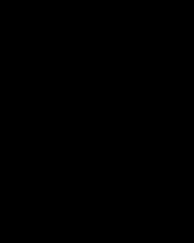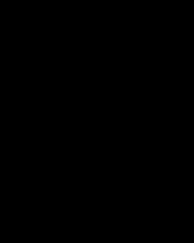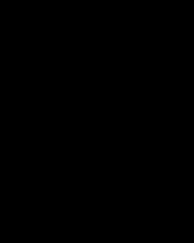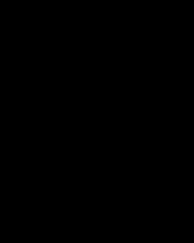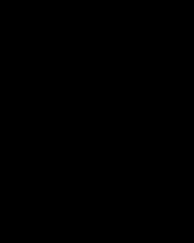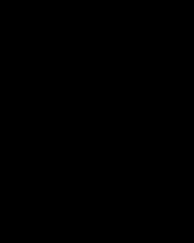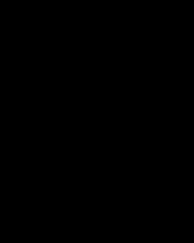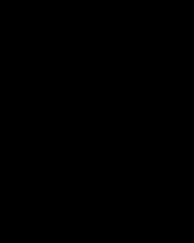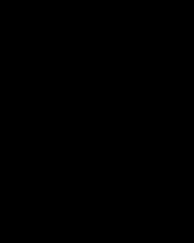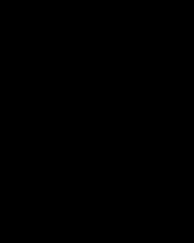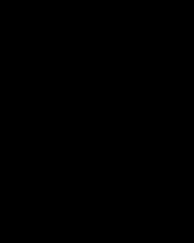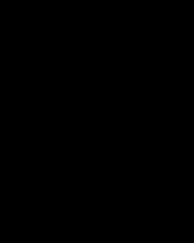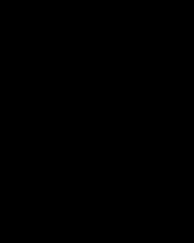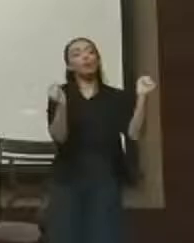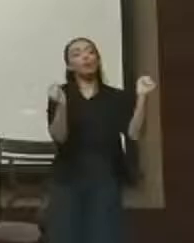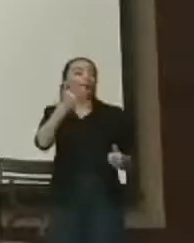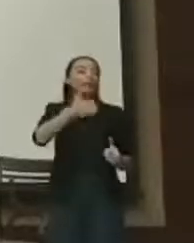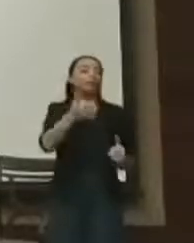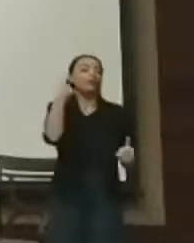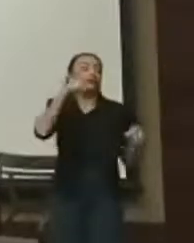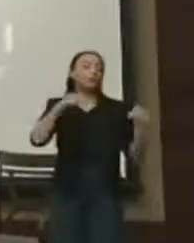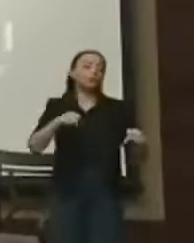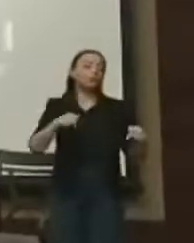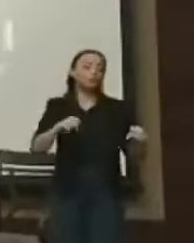To everyone